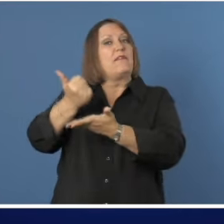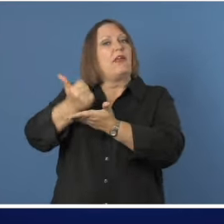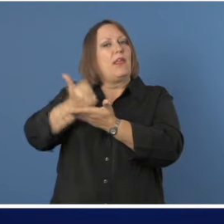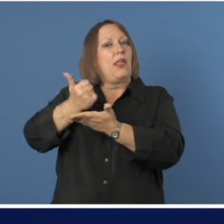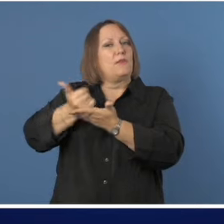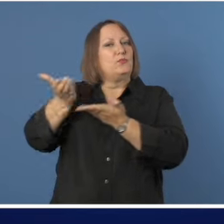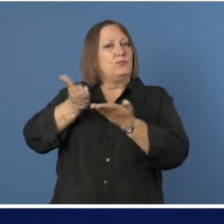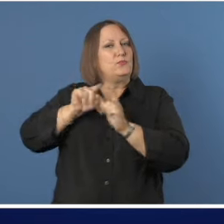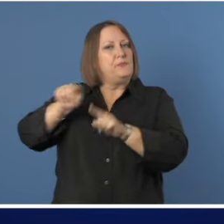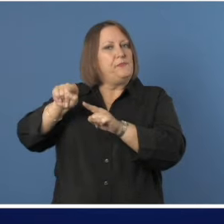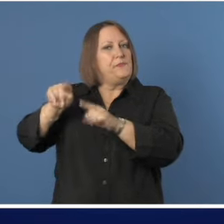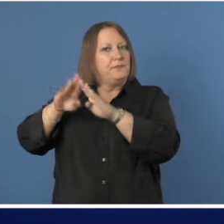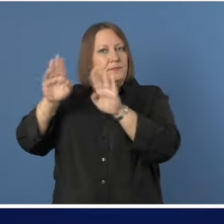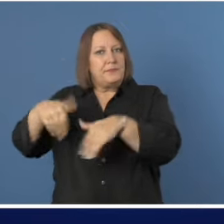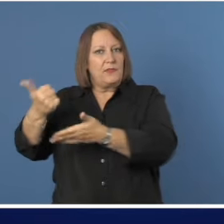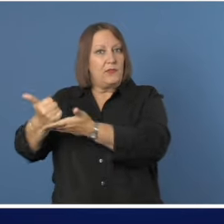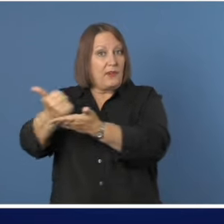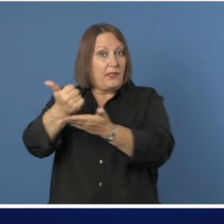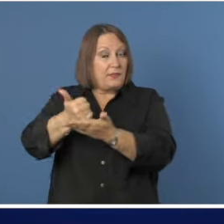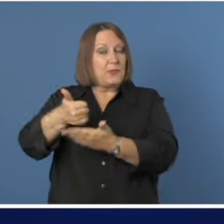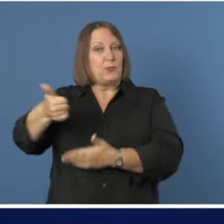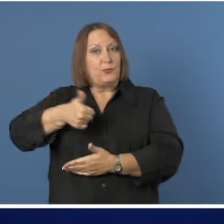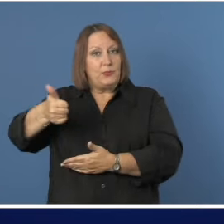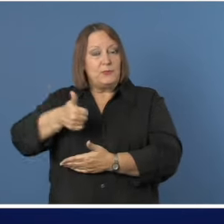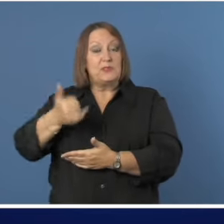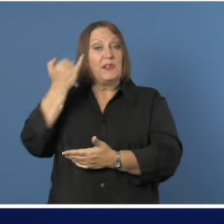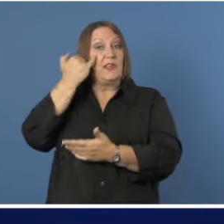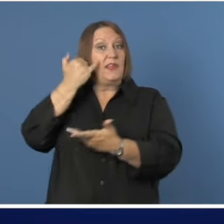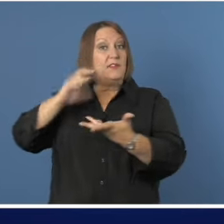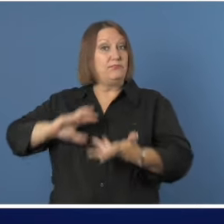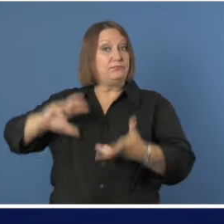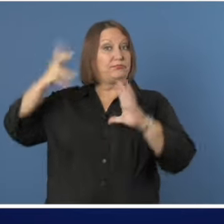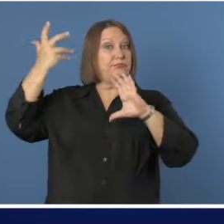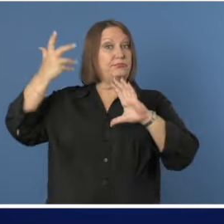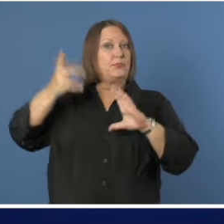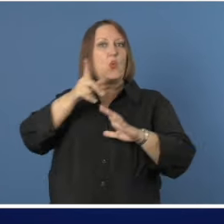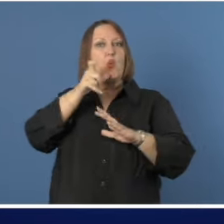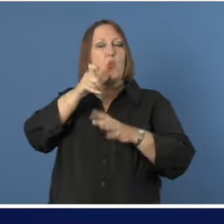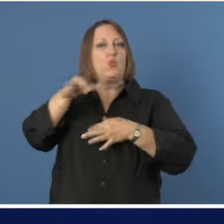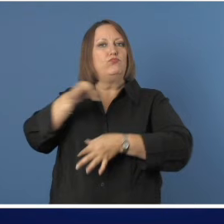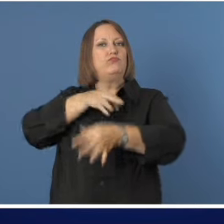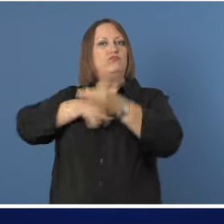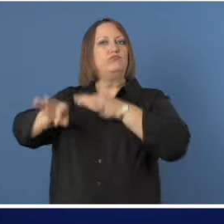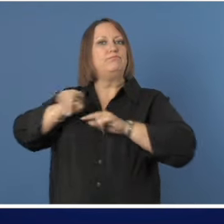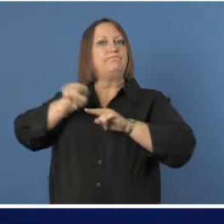services they rely on are not available.